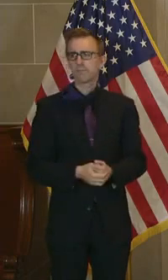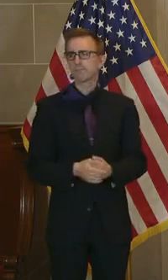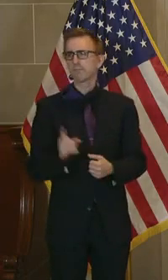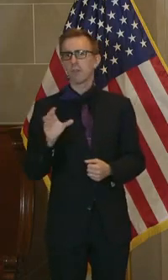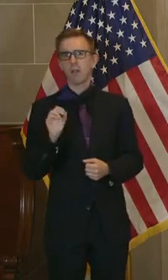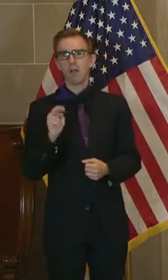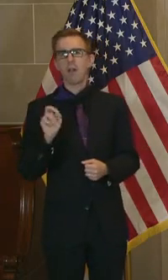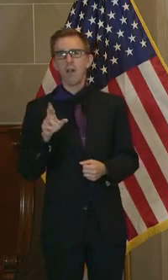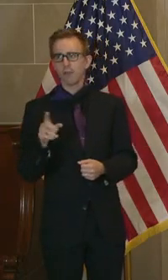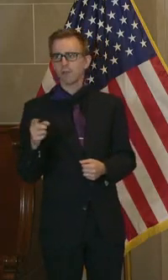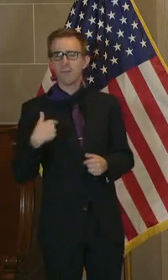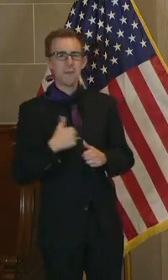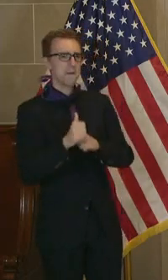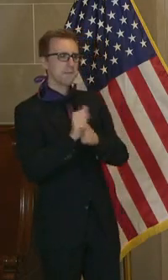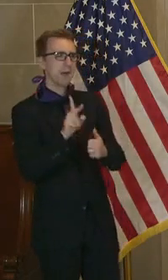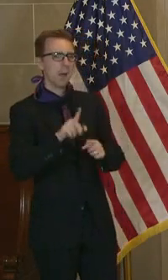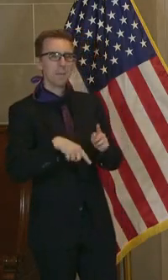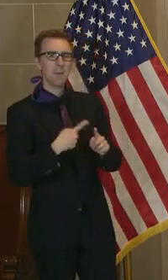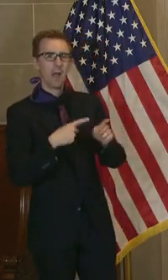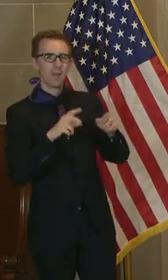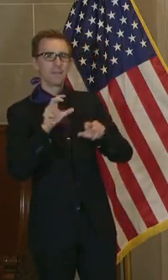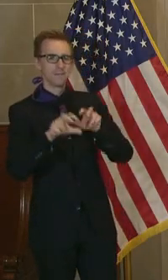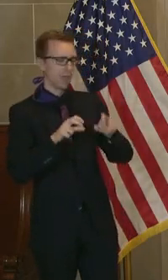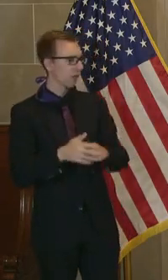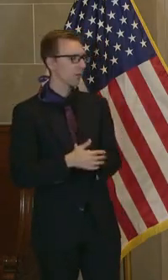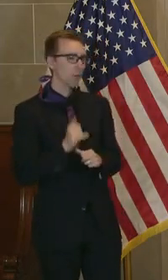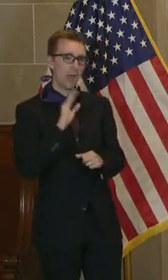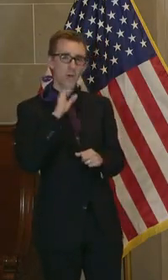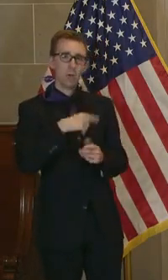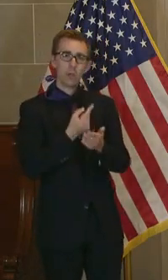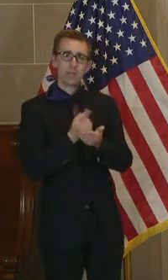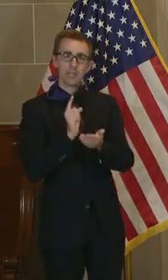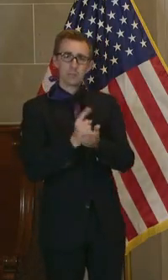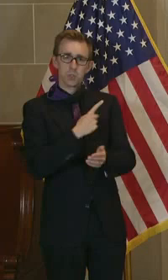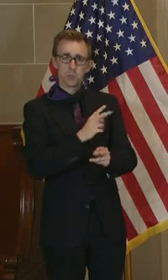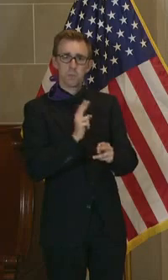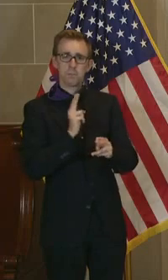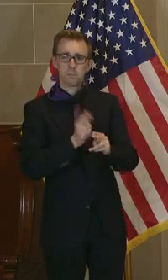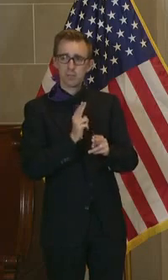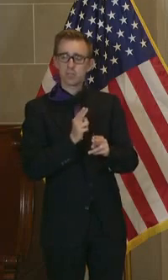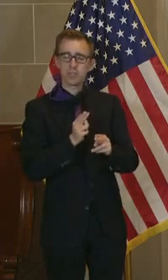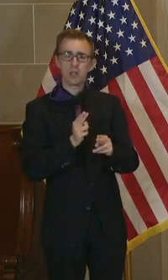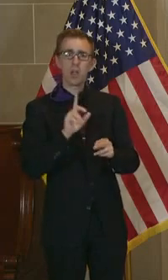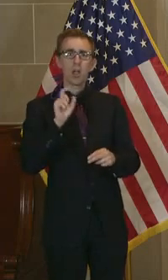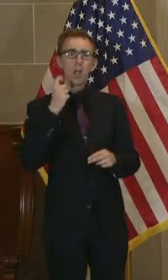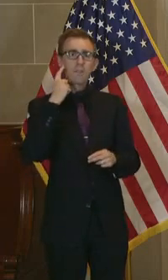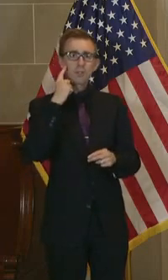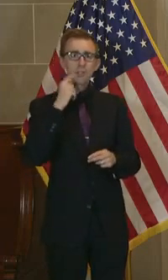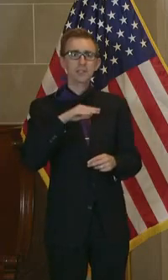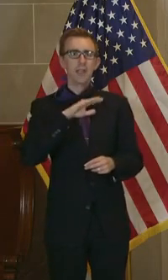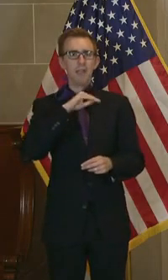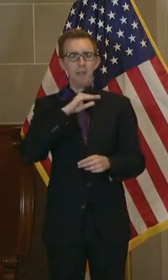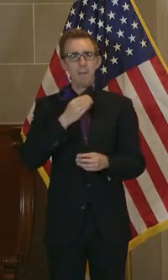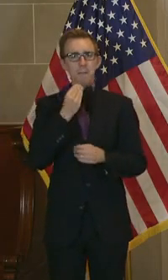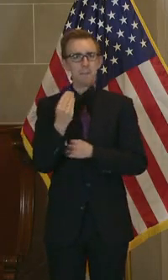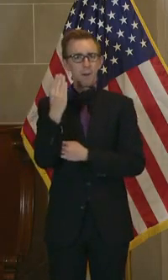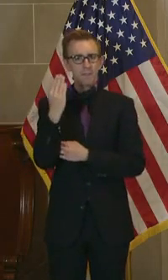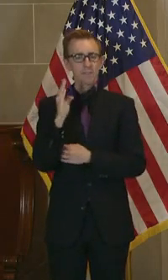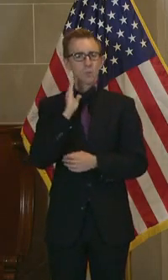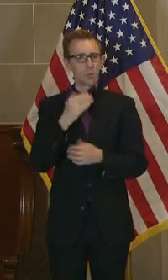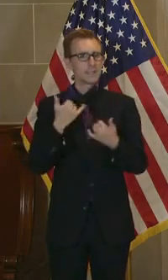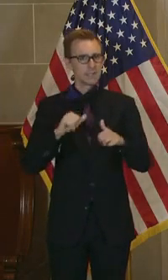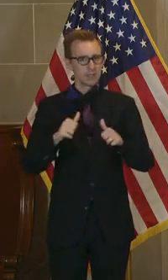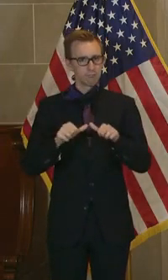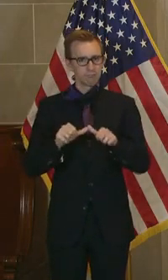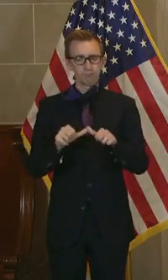Hi, Governor. I just had a follow-up kind of about the fair. I know last week you mentioned that the governor's ham breakfast wouldn't be going